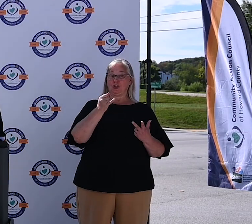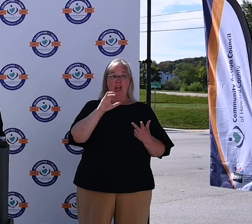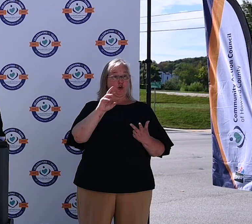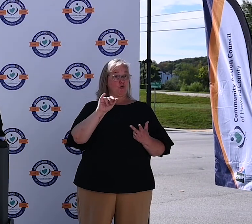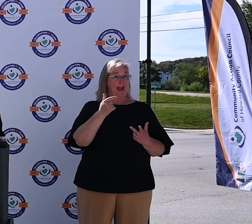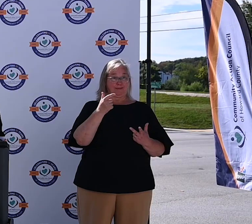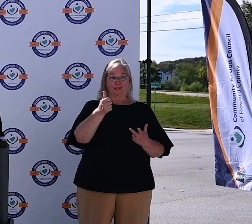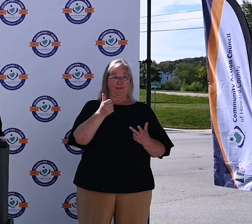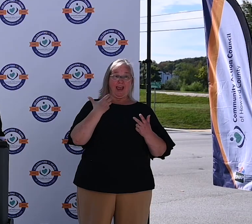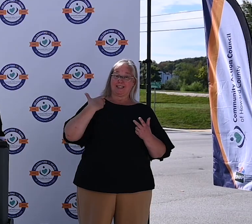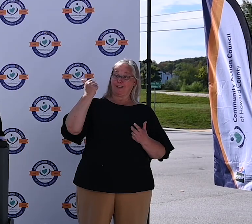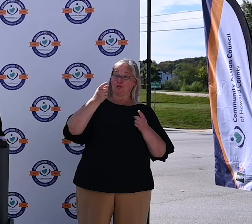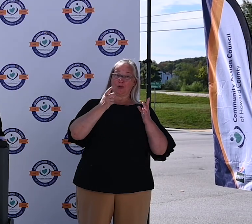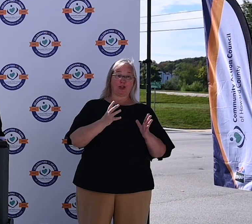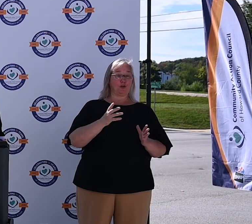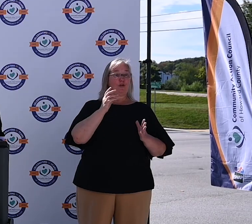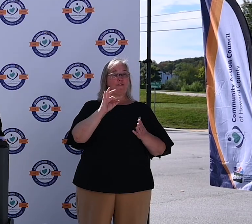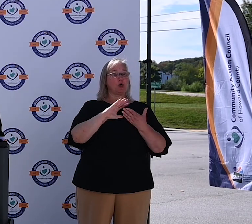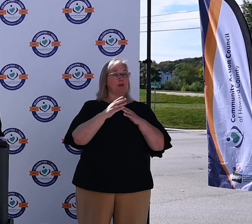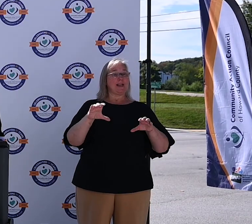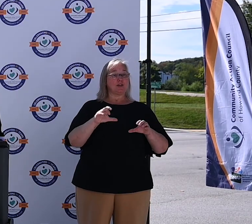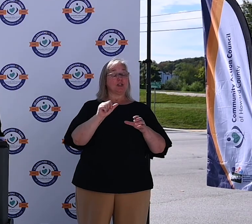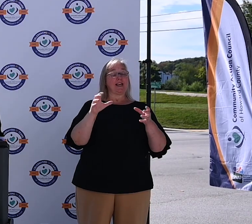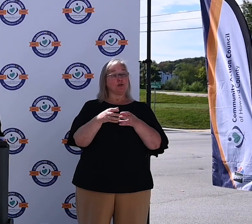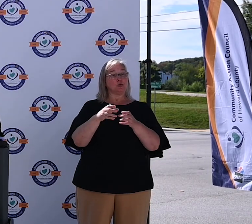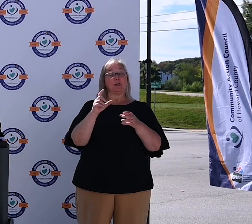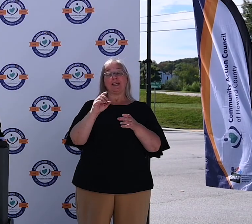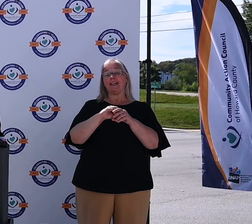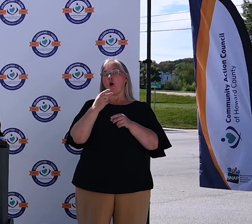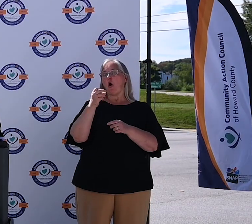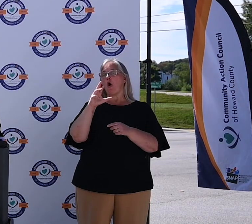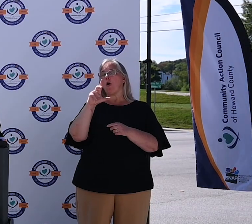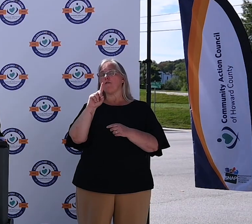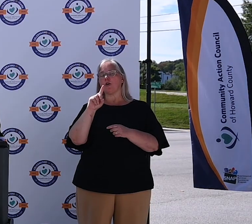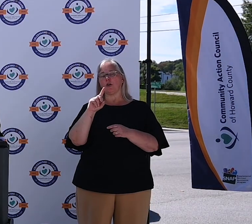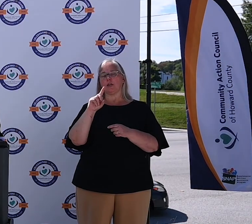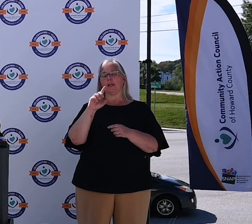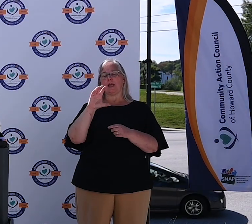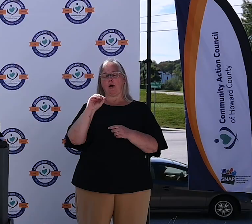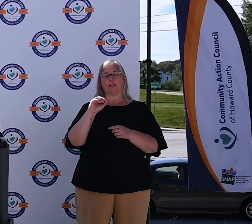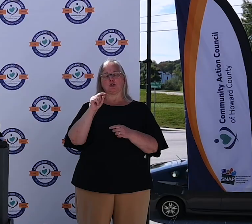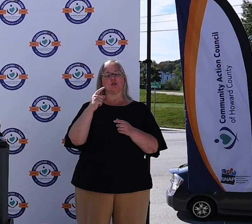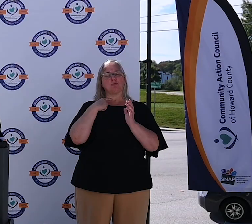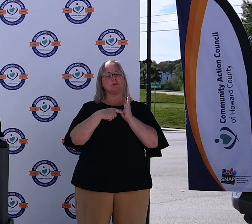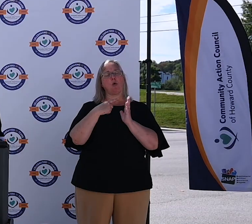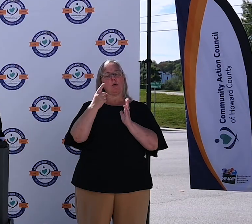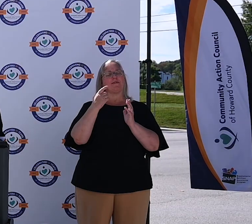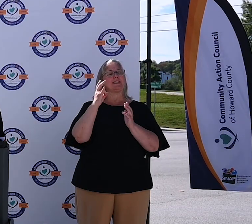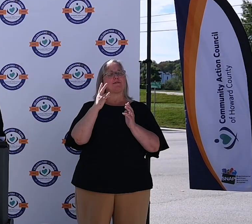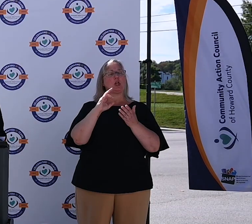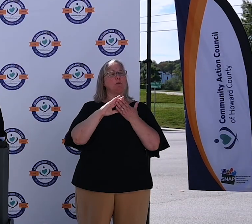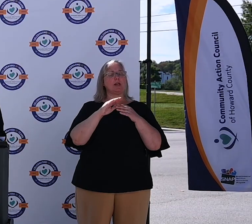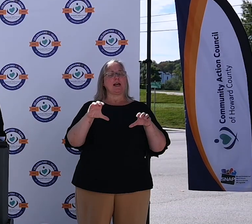an executive director of Community Action Council in Harford County. So she represents one of the 17 community action agencies